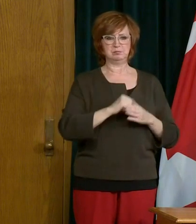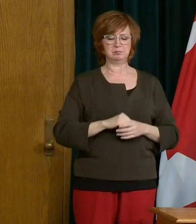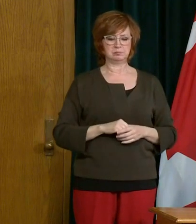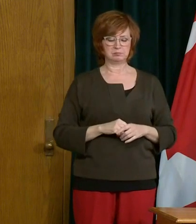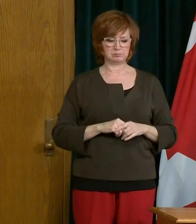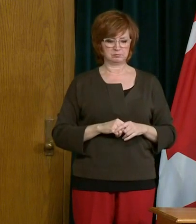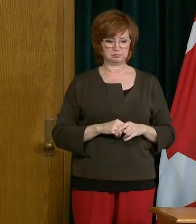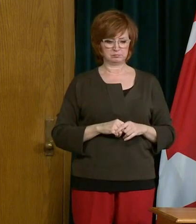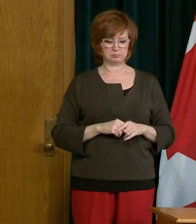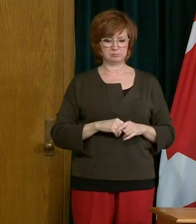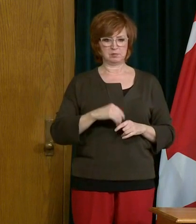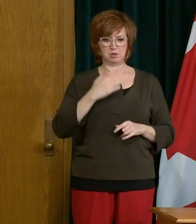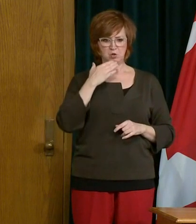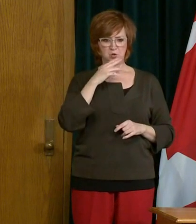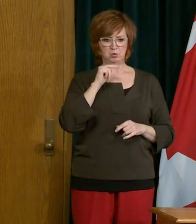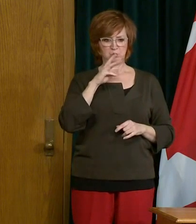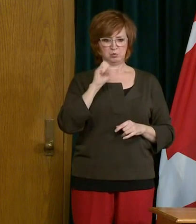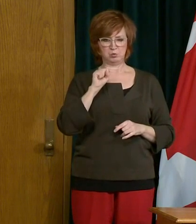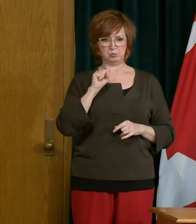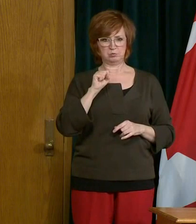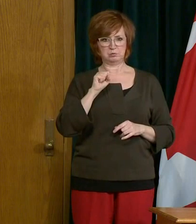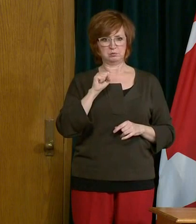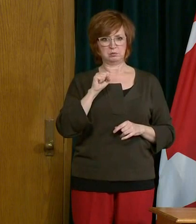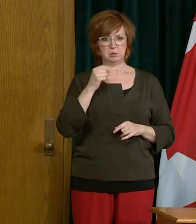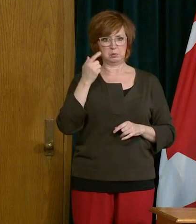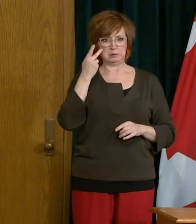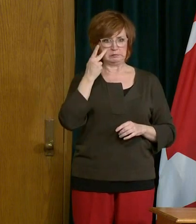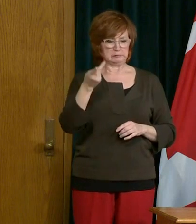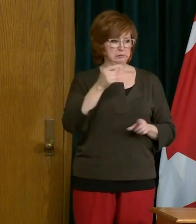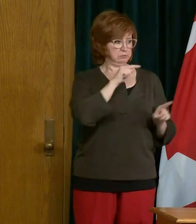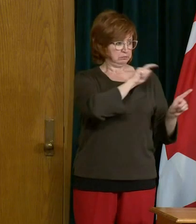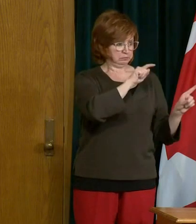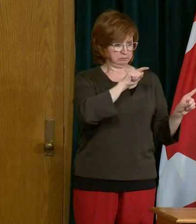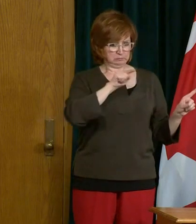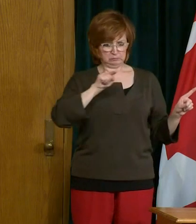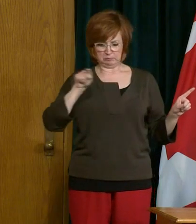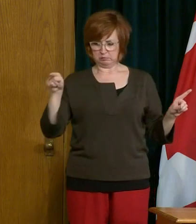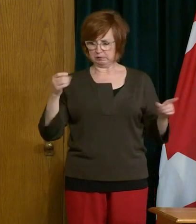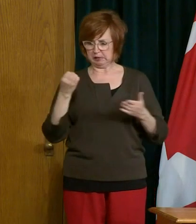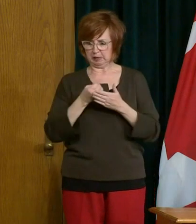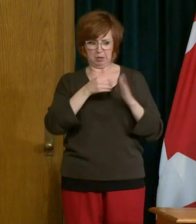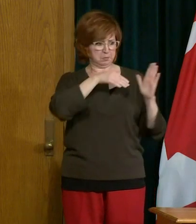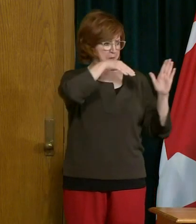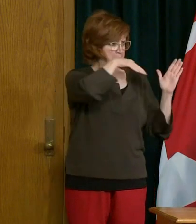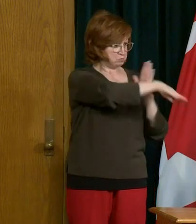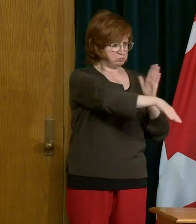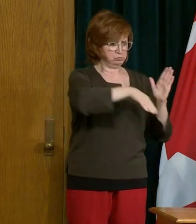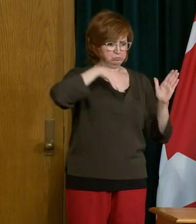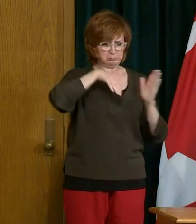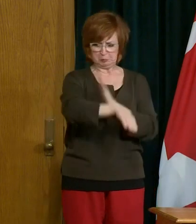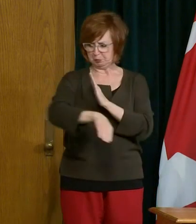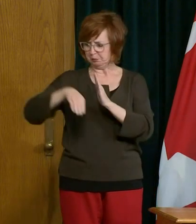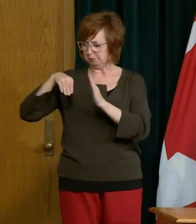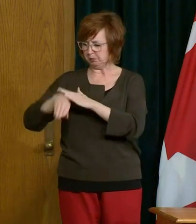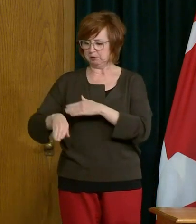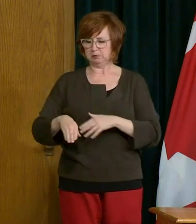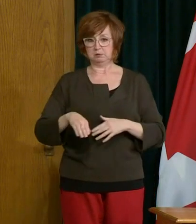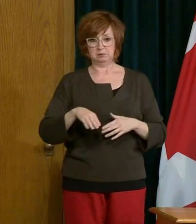be affecting Saskatchewan, although at a very serious level, likely the most serious of my generation's